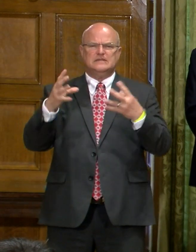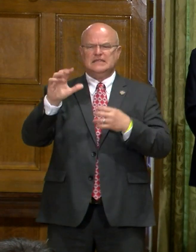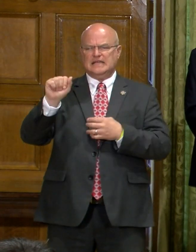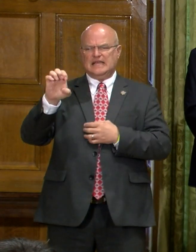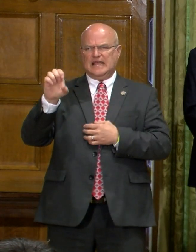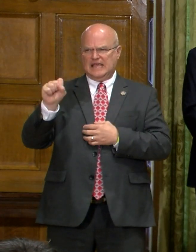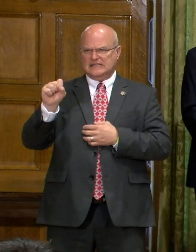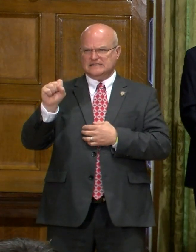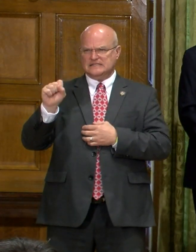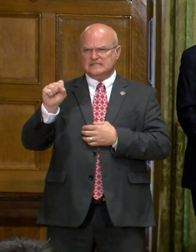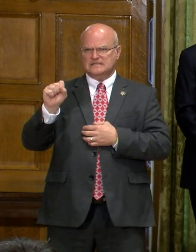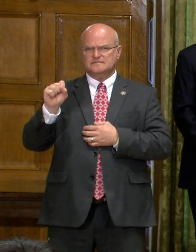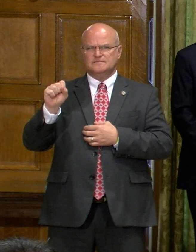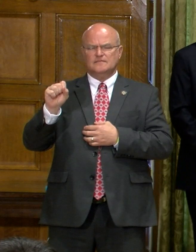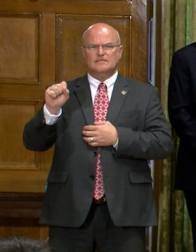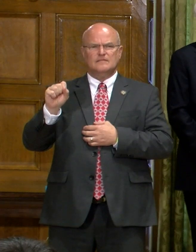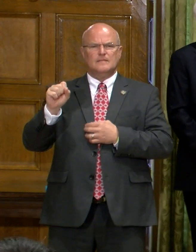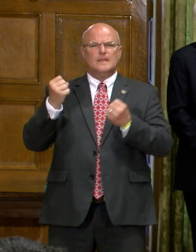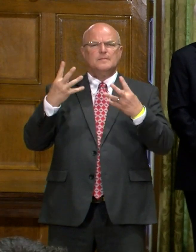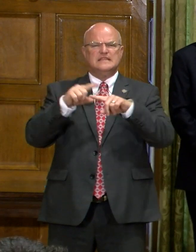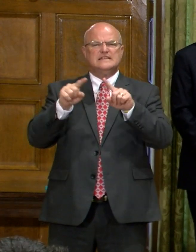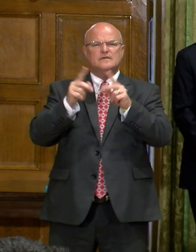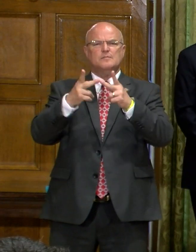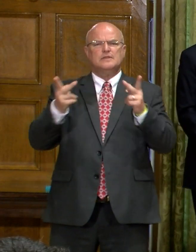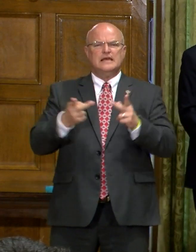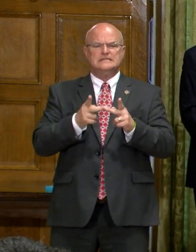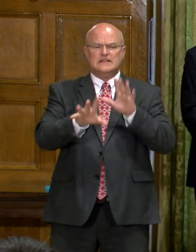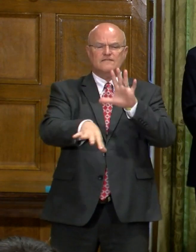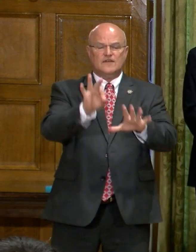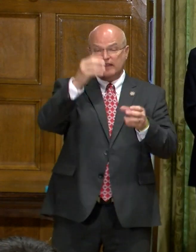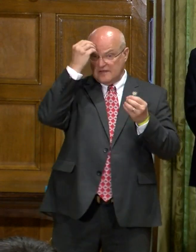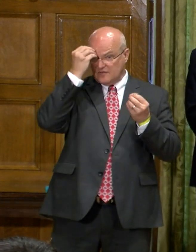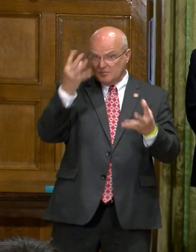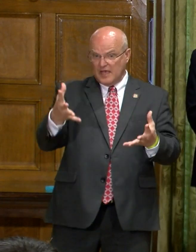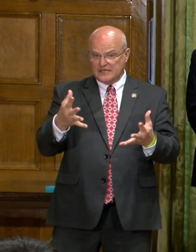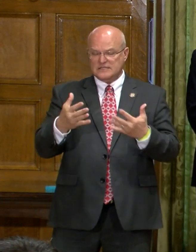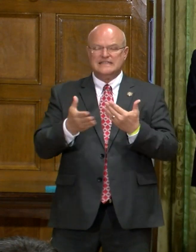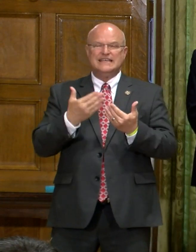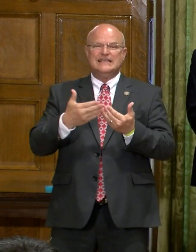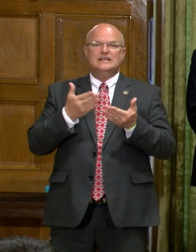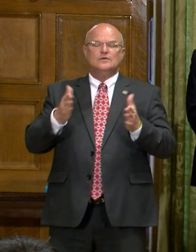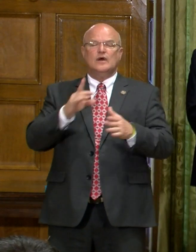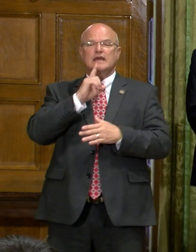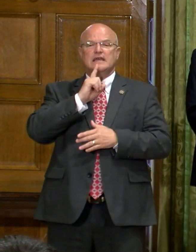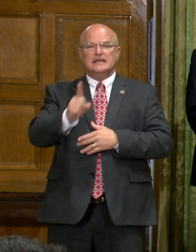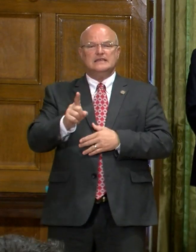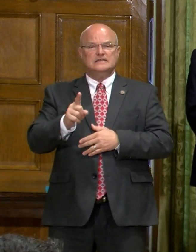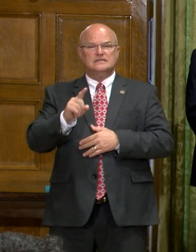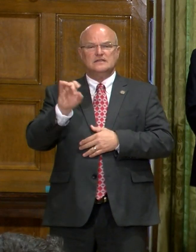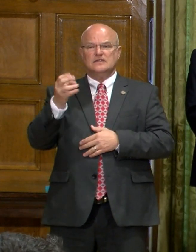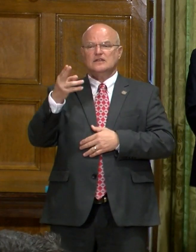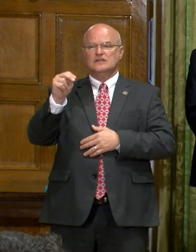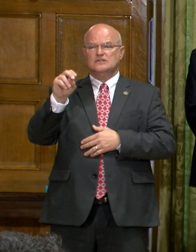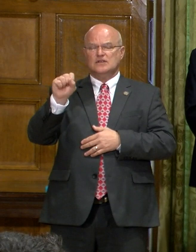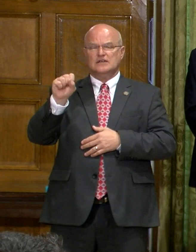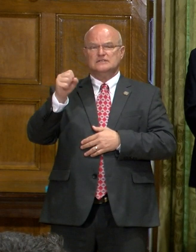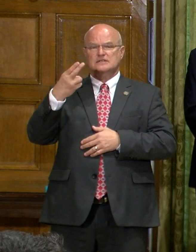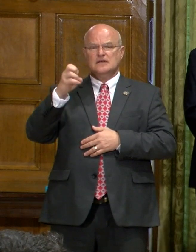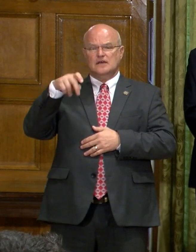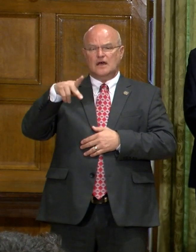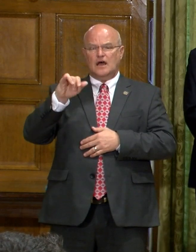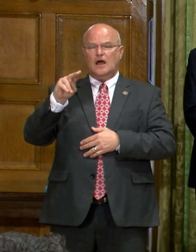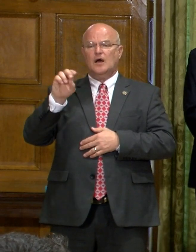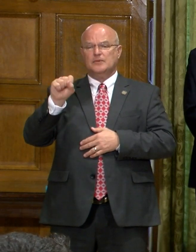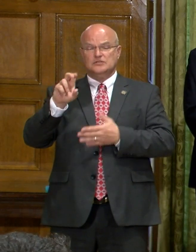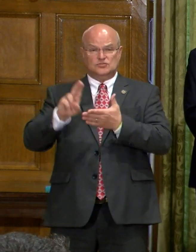cases, there are a lot of different places to find that information. One of the easiest is the Johns Hopkins University